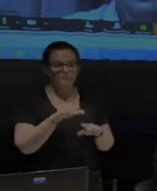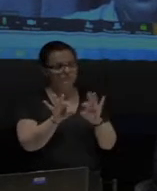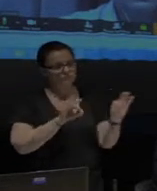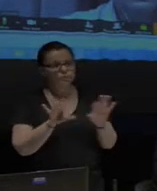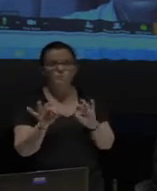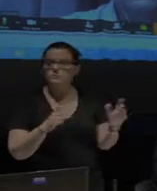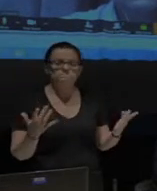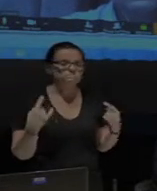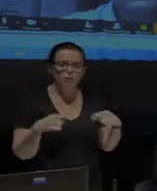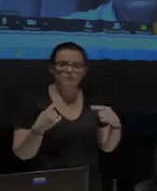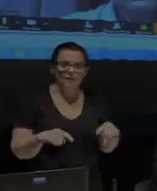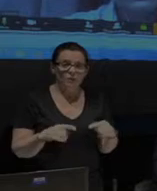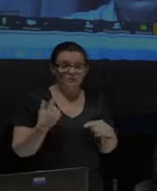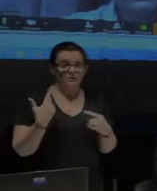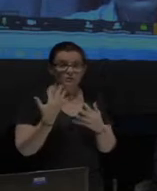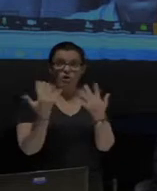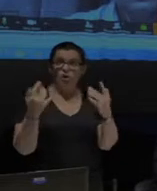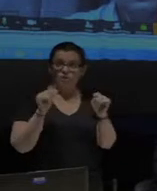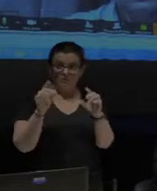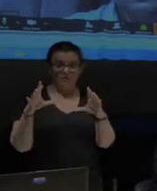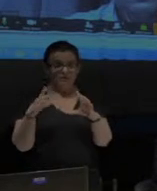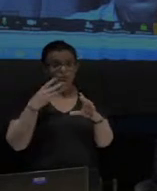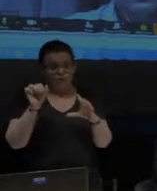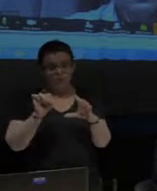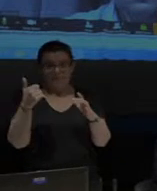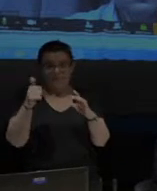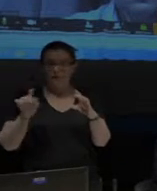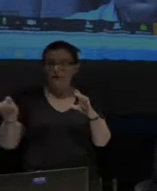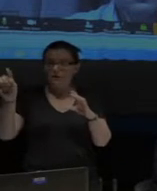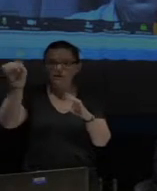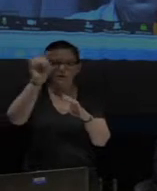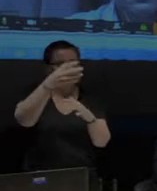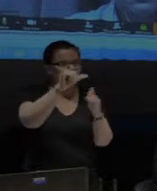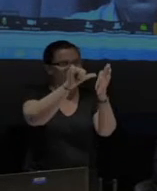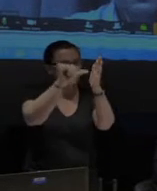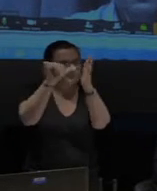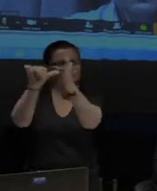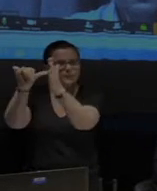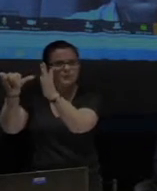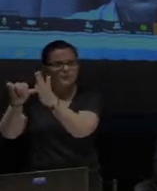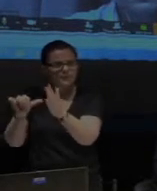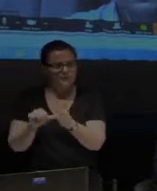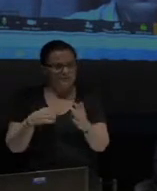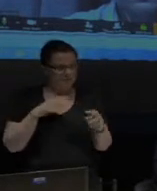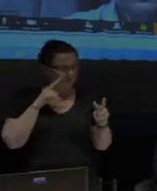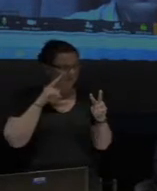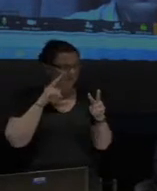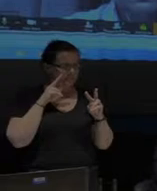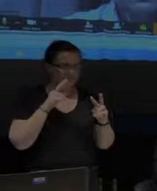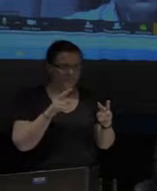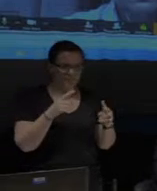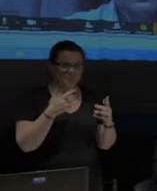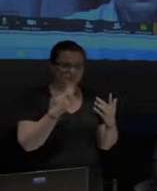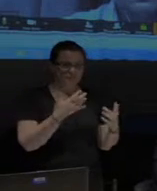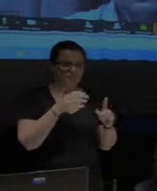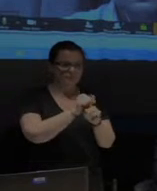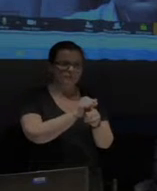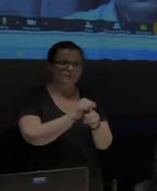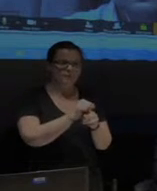and it's a clip that I would encourage everybody to look at, is the Attorney General is now prosecuting North